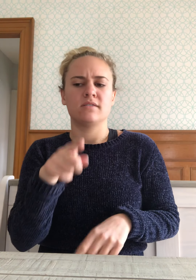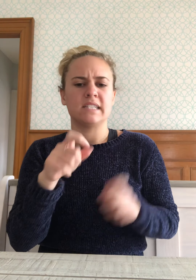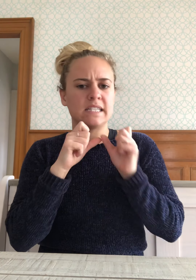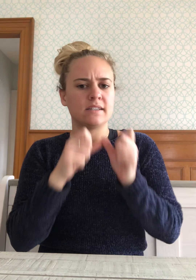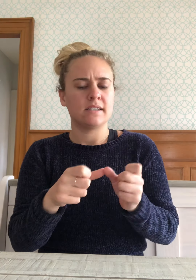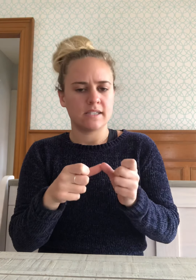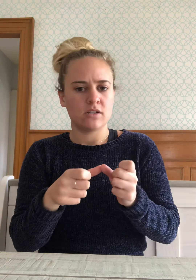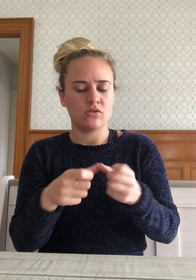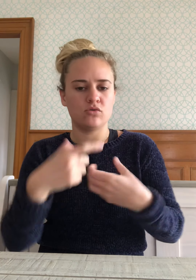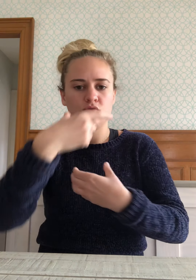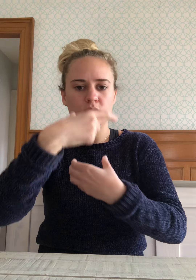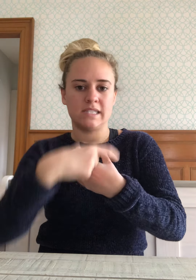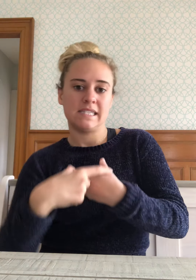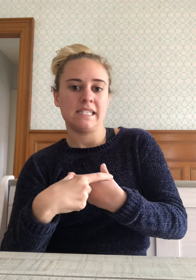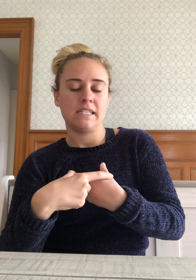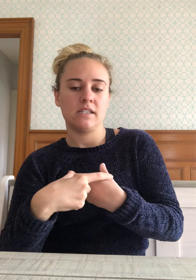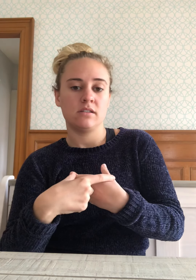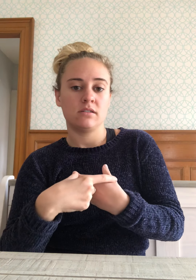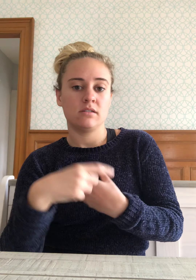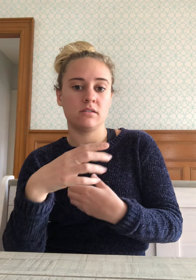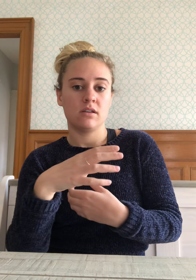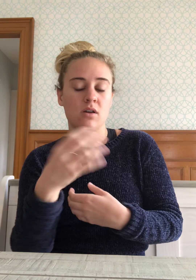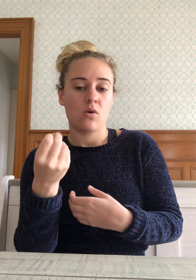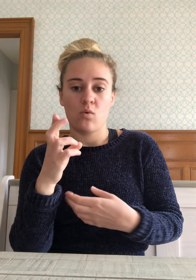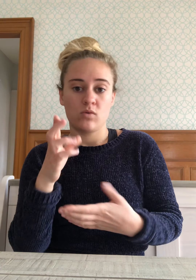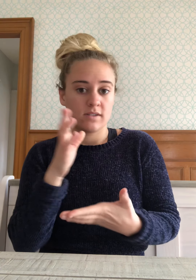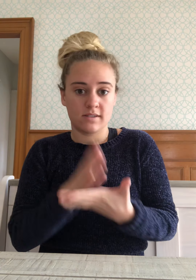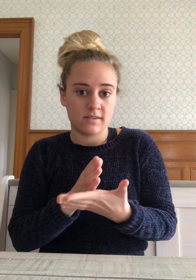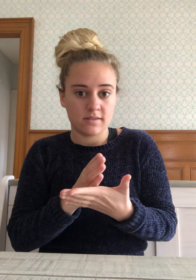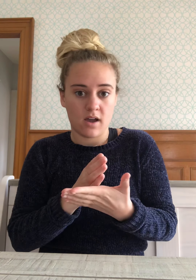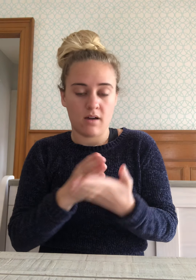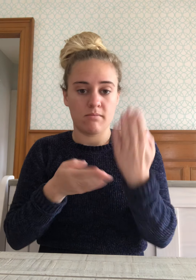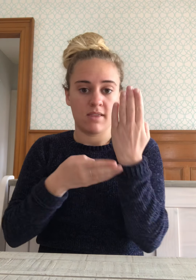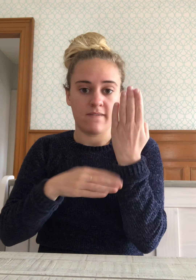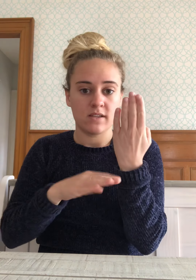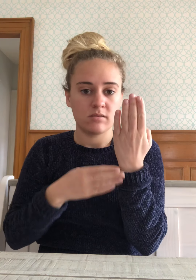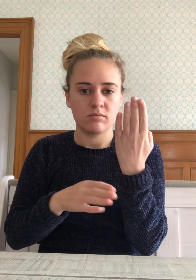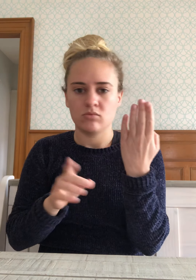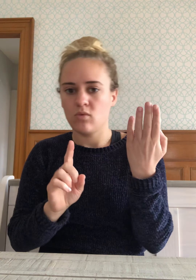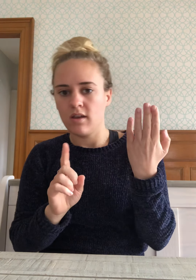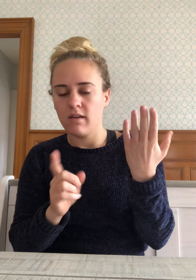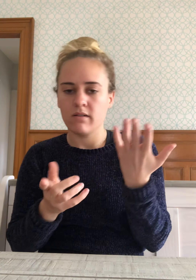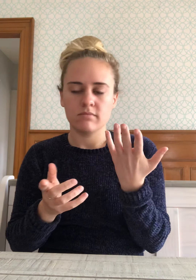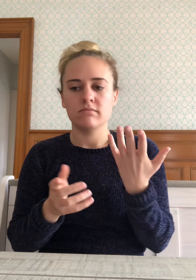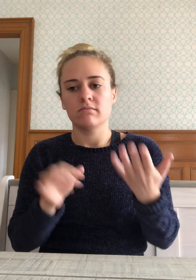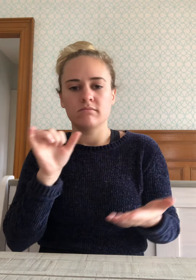seat and push in the vestibule? Does it stop right at the vestibule as you seat it? So those are things that you can evaluate